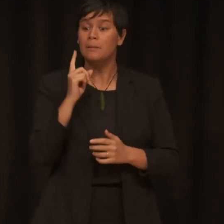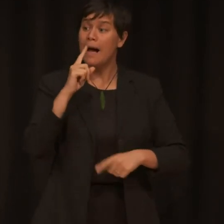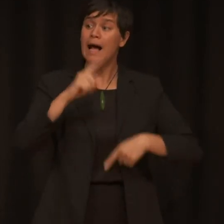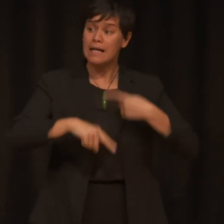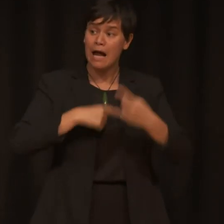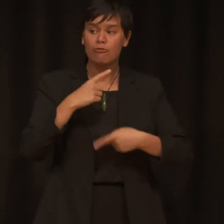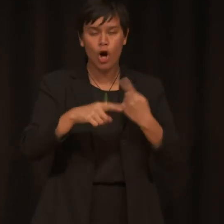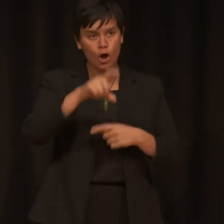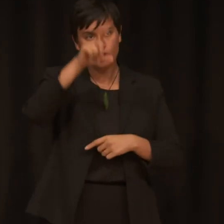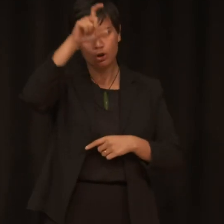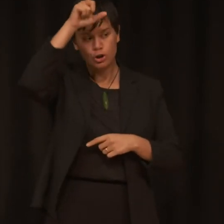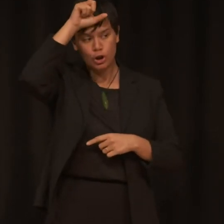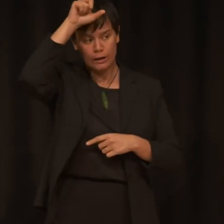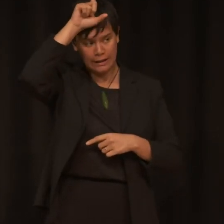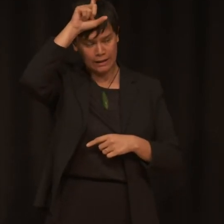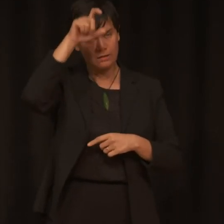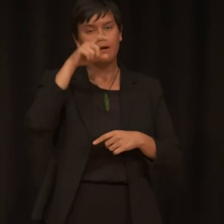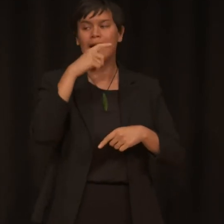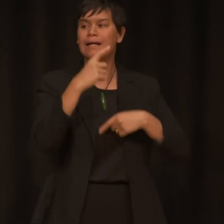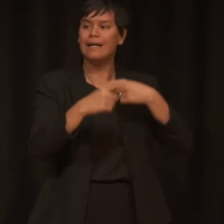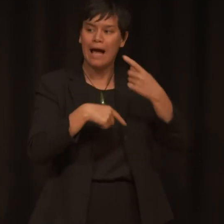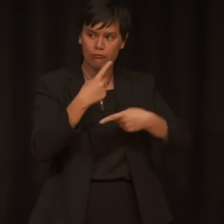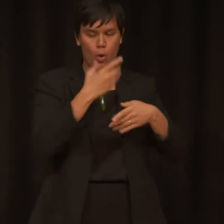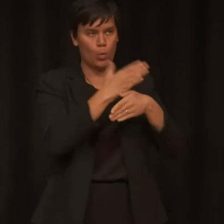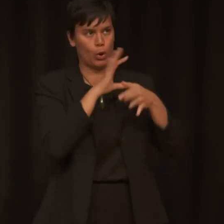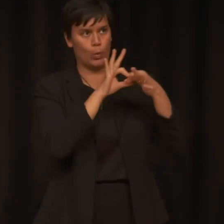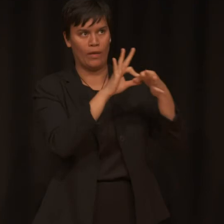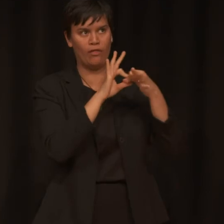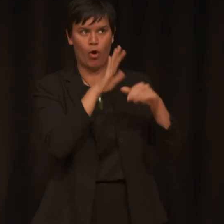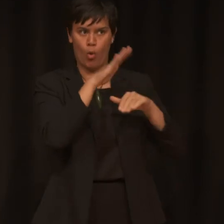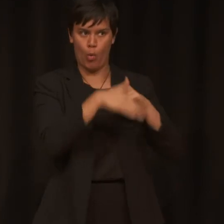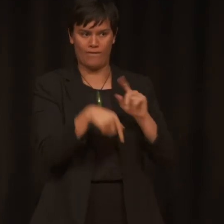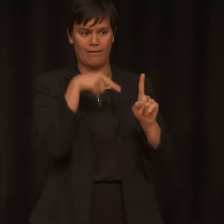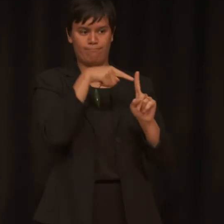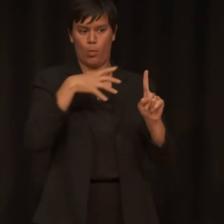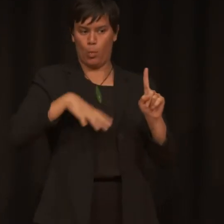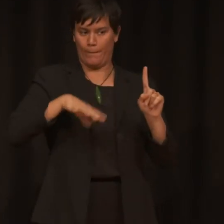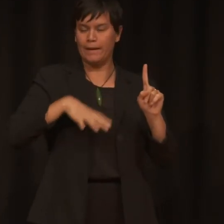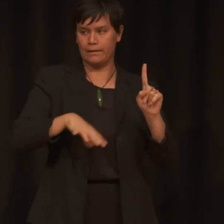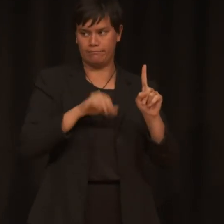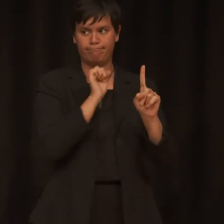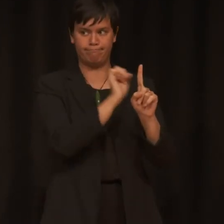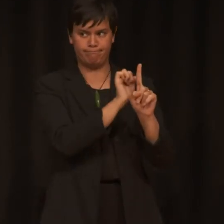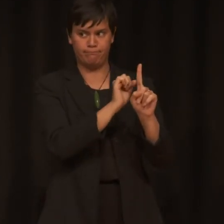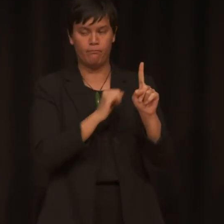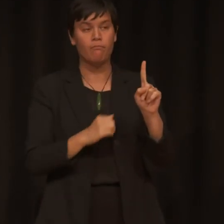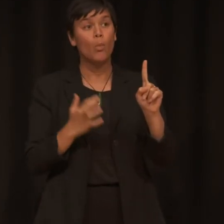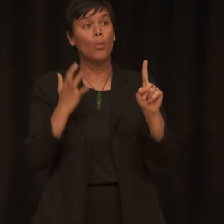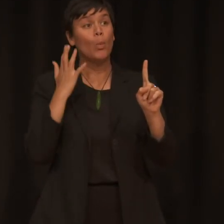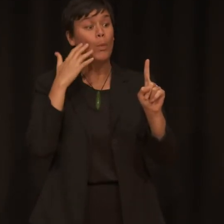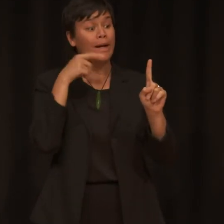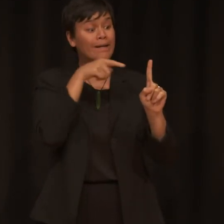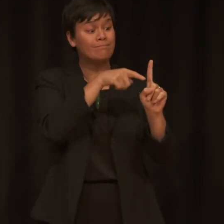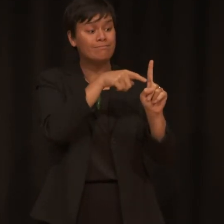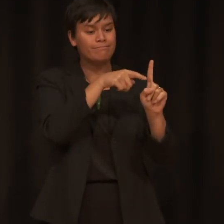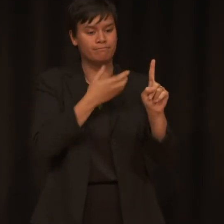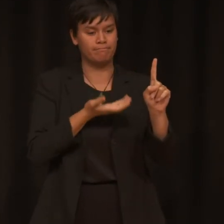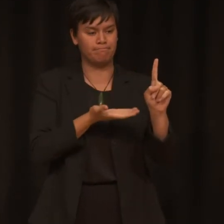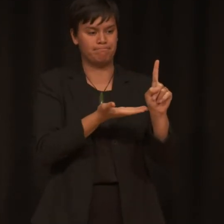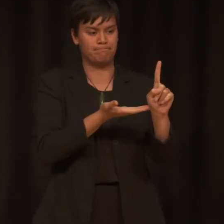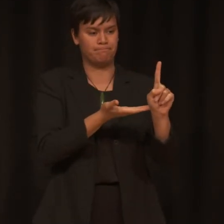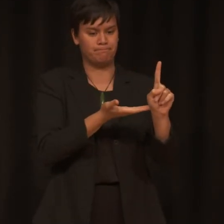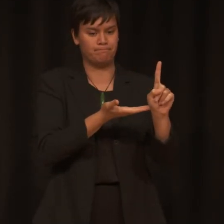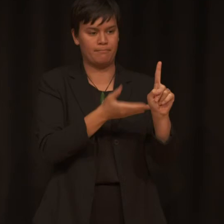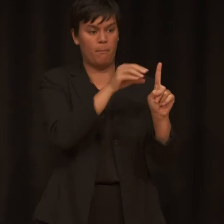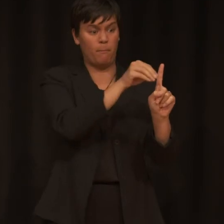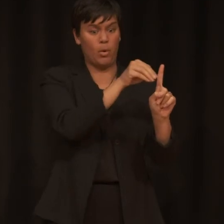with Turkish authorities on ensuring that whenever we have movement of the